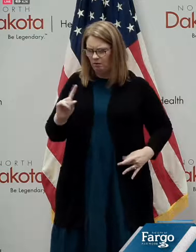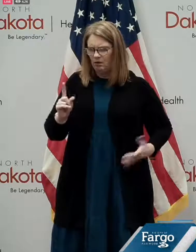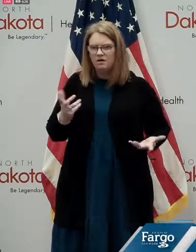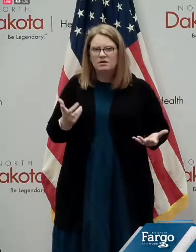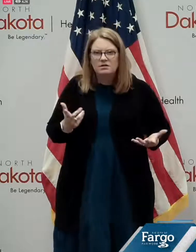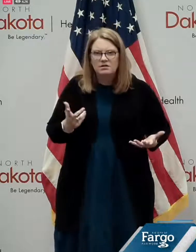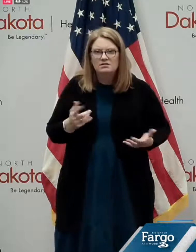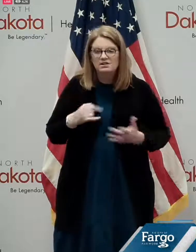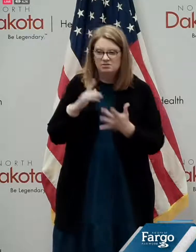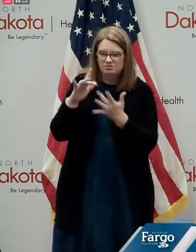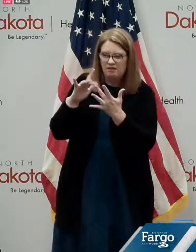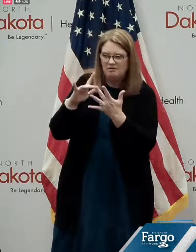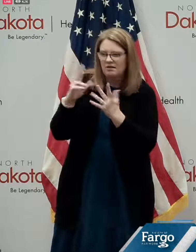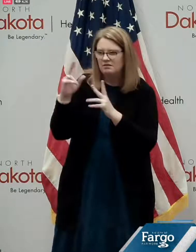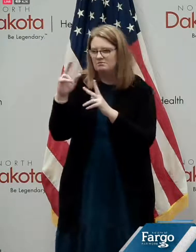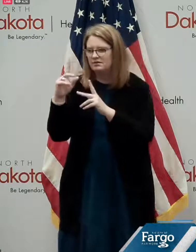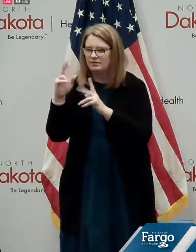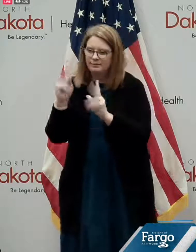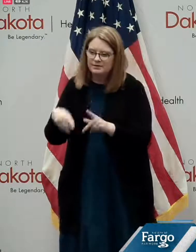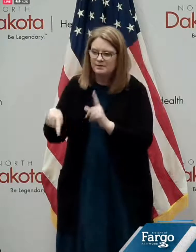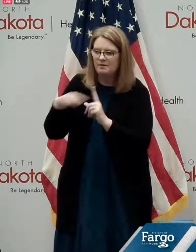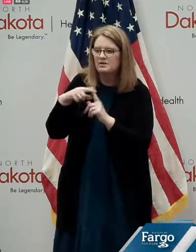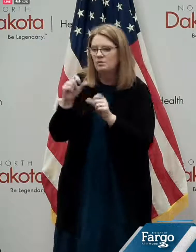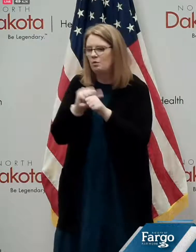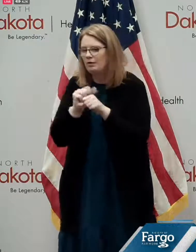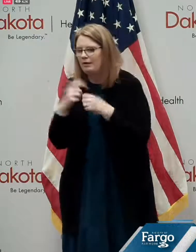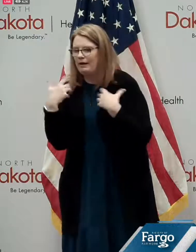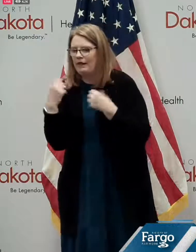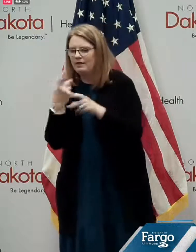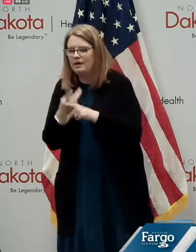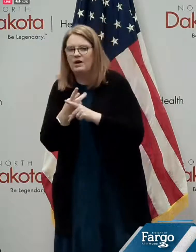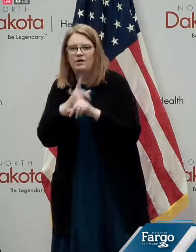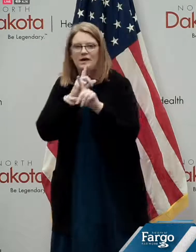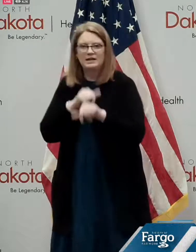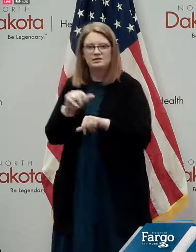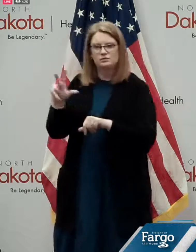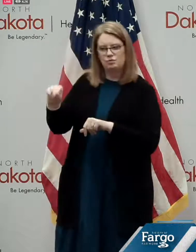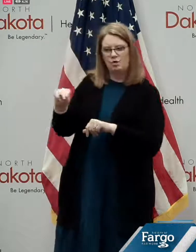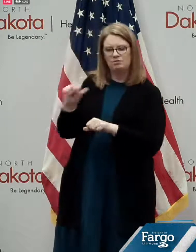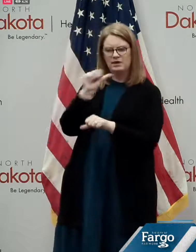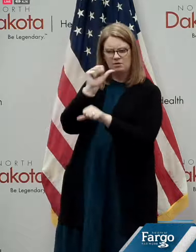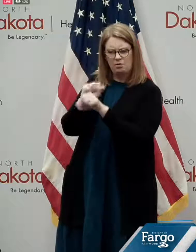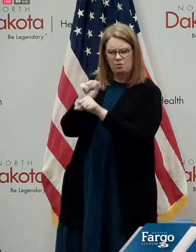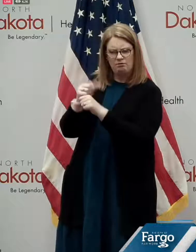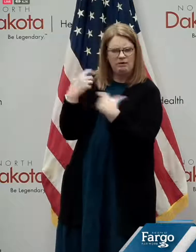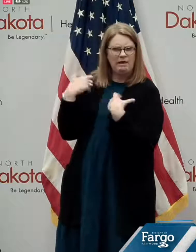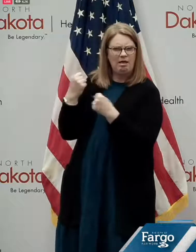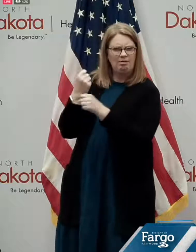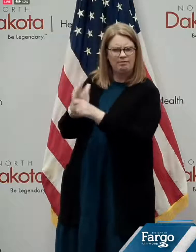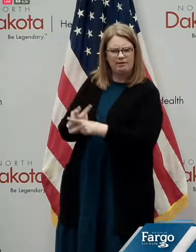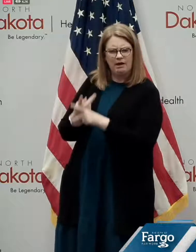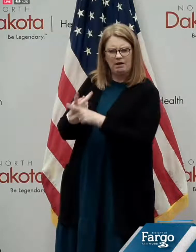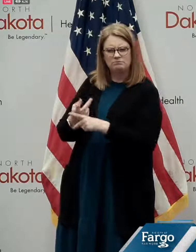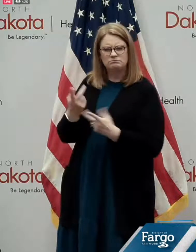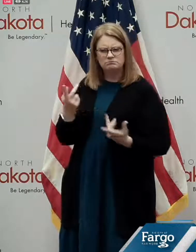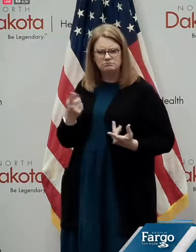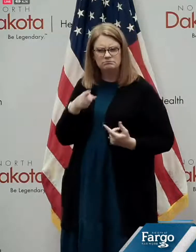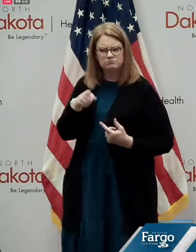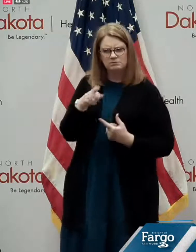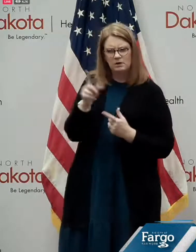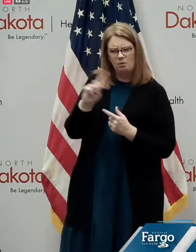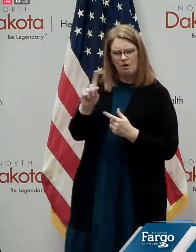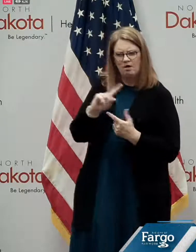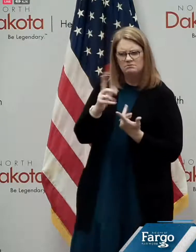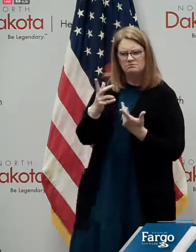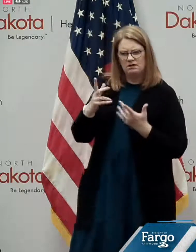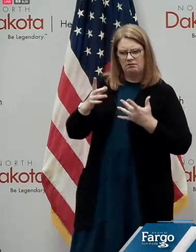who was positive? Do you work in healthcare? If the answer is no, they don't work in healthcare, then it's, where might they have been getting this? And of course, we're